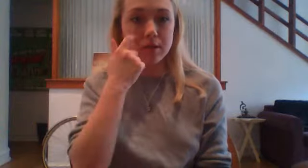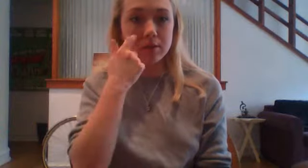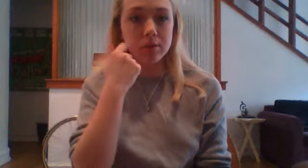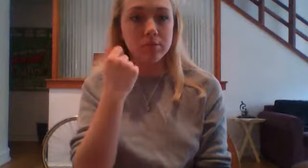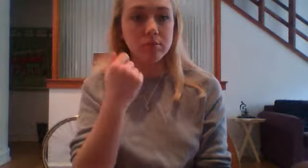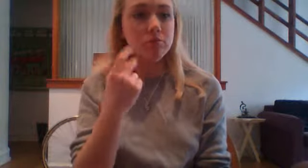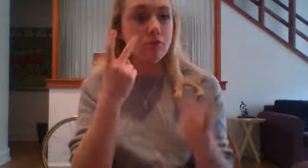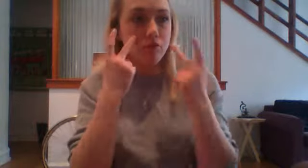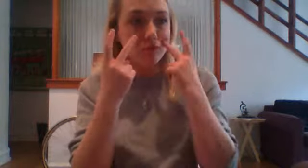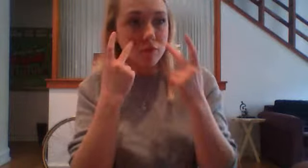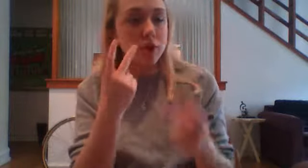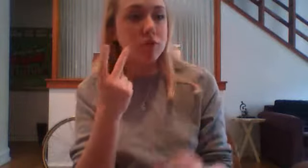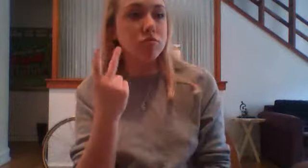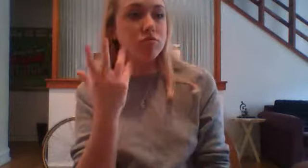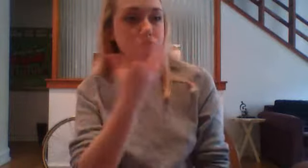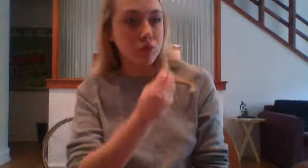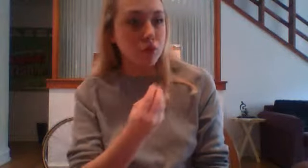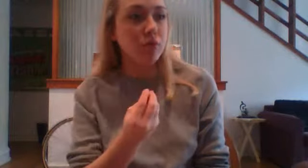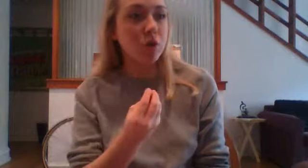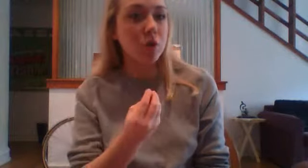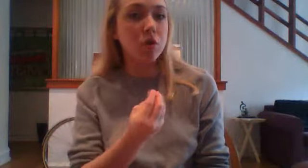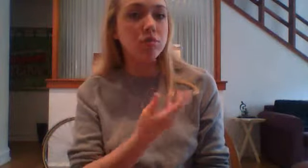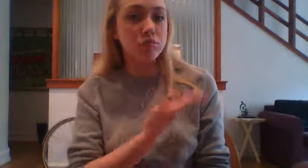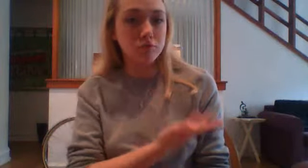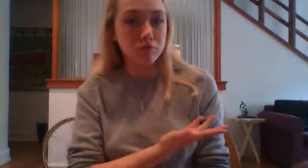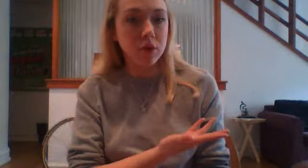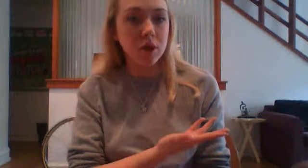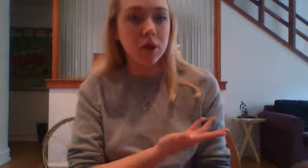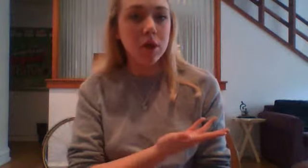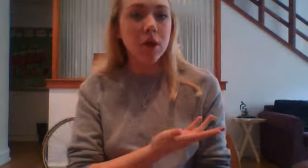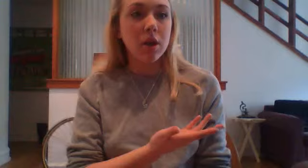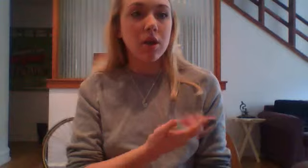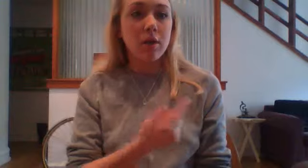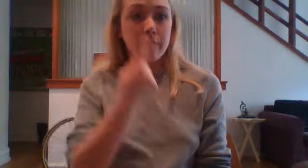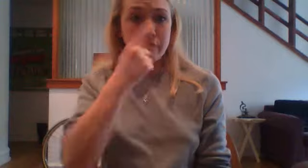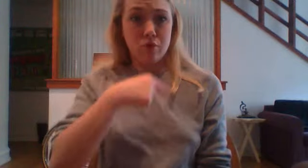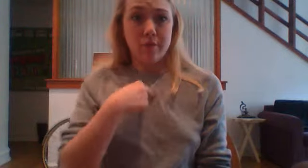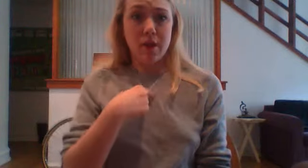of different from my favorite. It's attractive and it gets the job done.